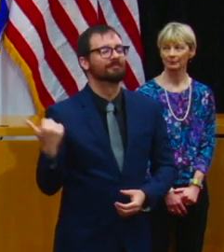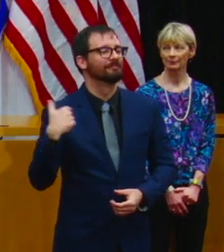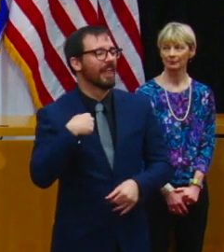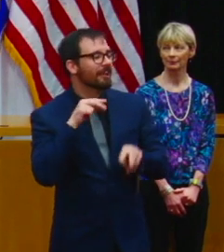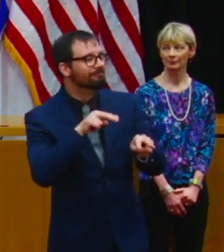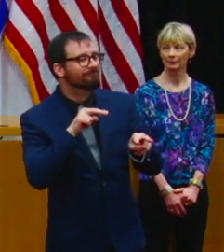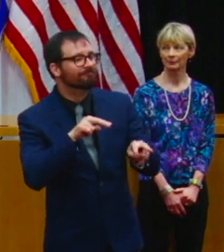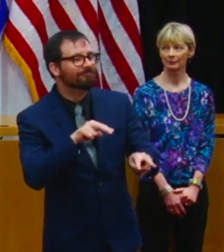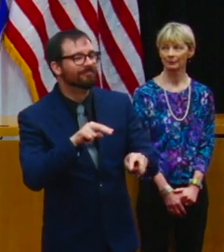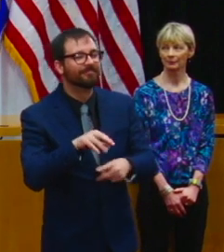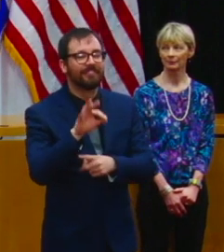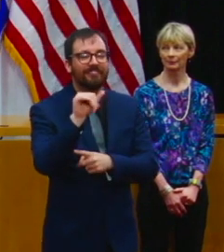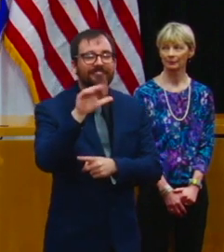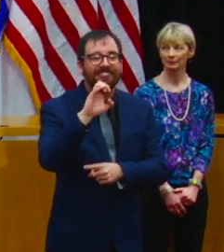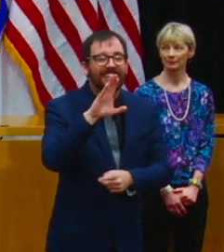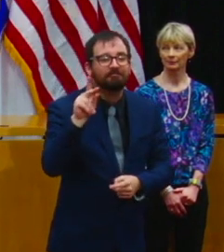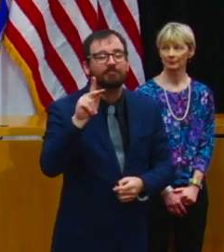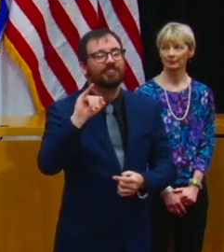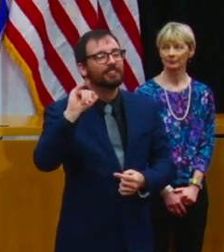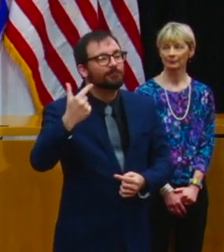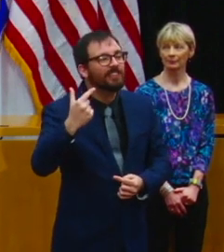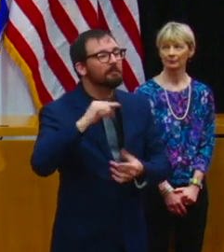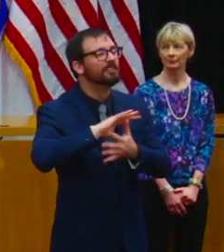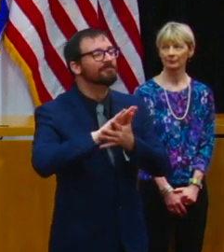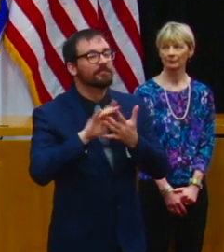for the most part, all I see are empty streets